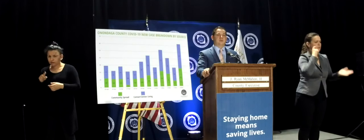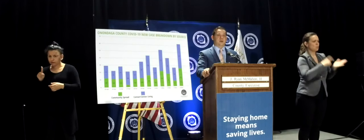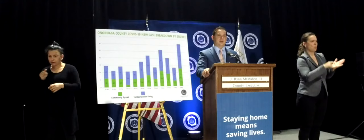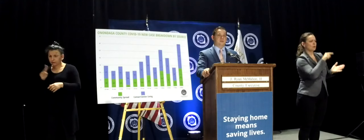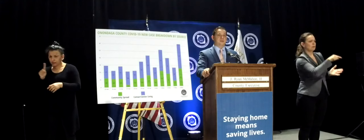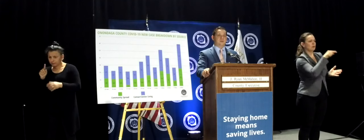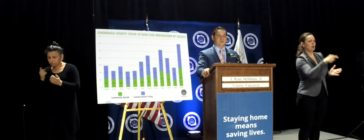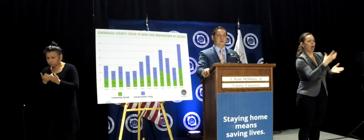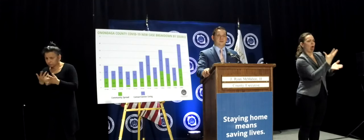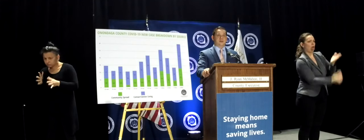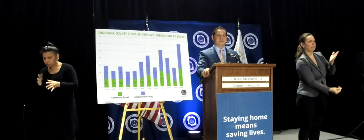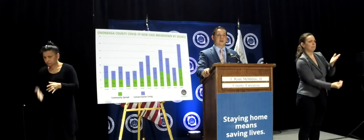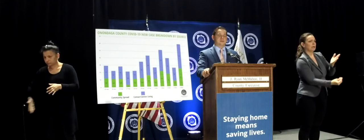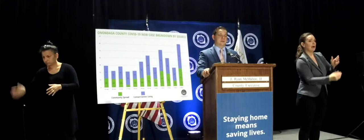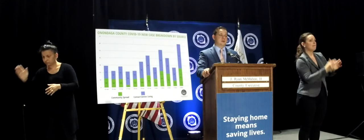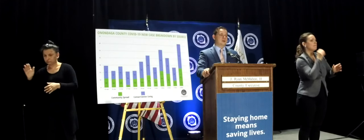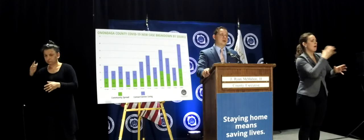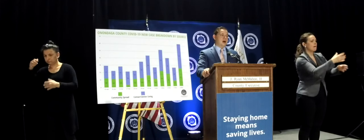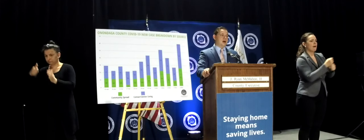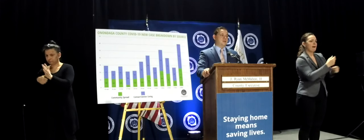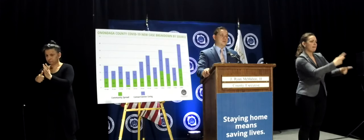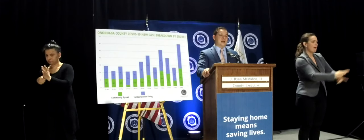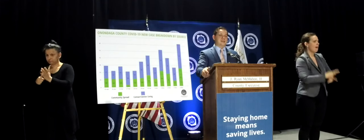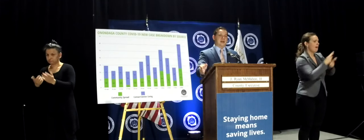test everybody that will take a test.